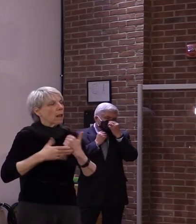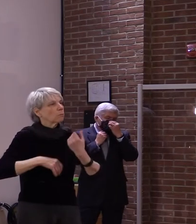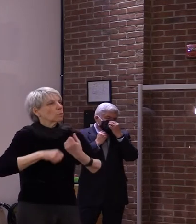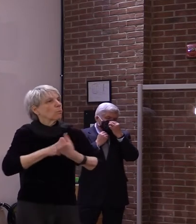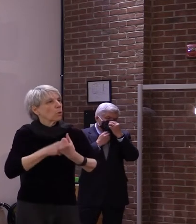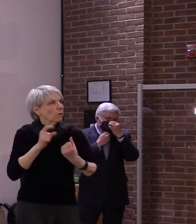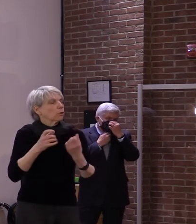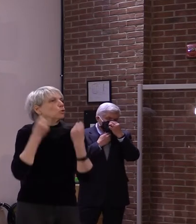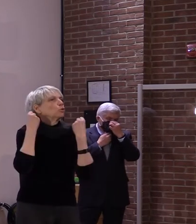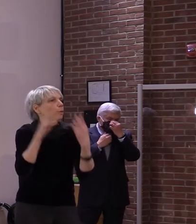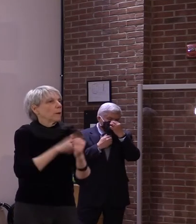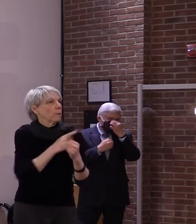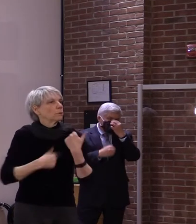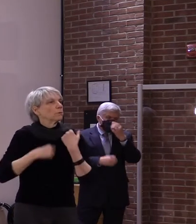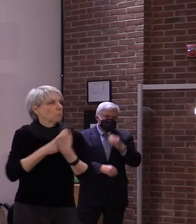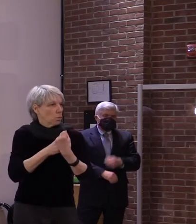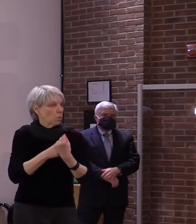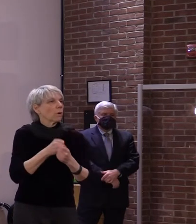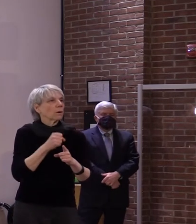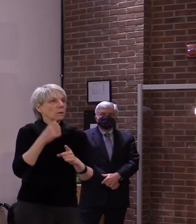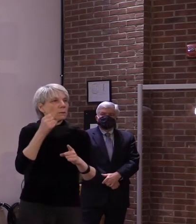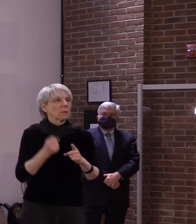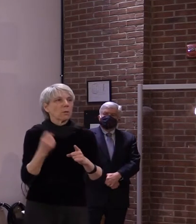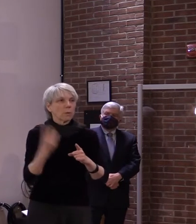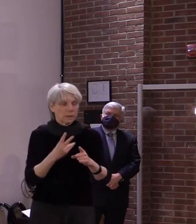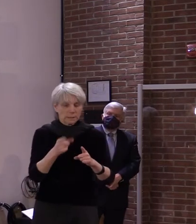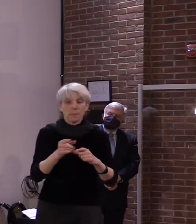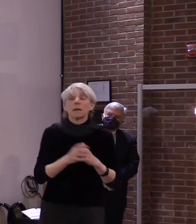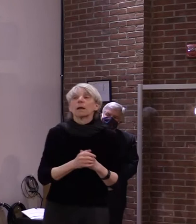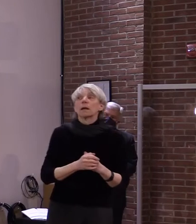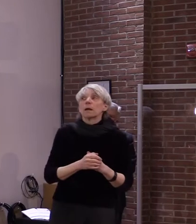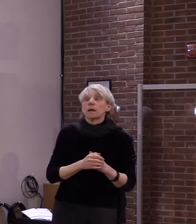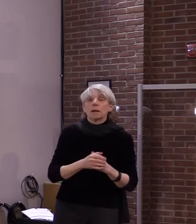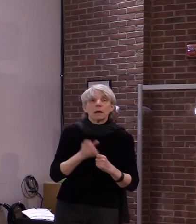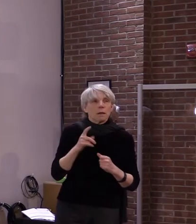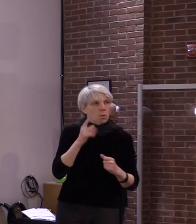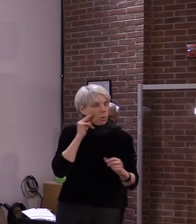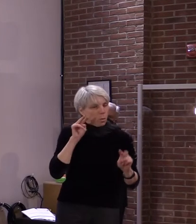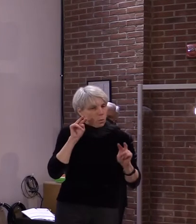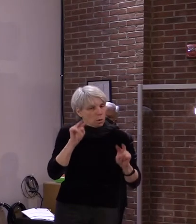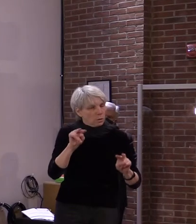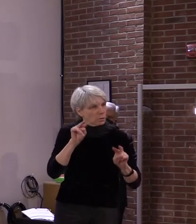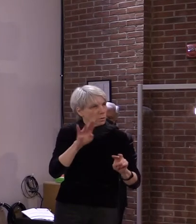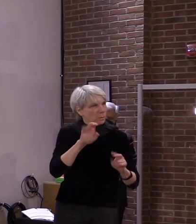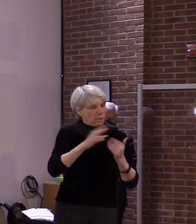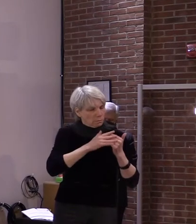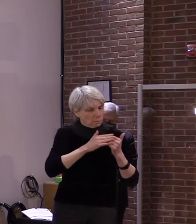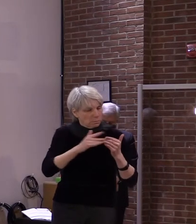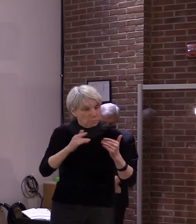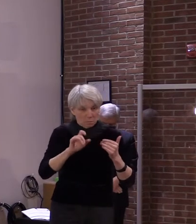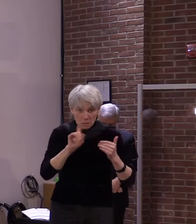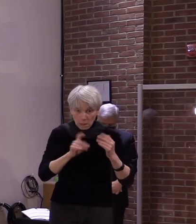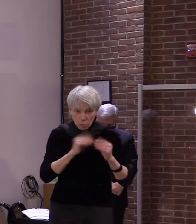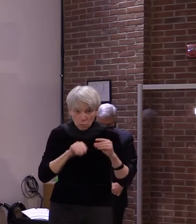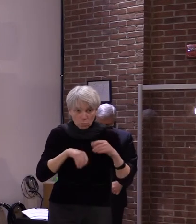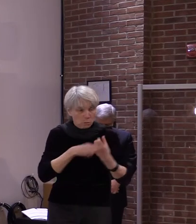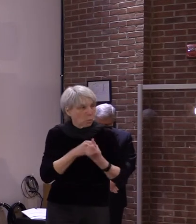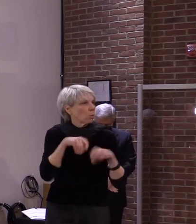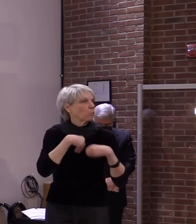cases so we'll be watching these very closely and supporting the region as much as is needed